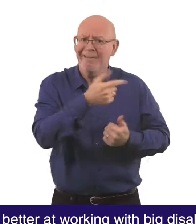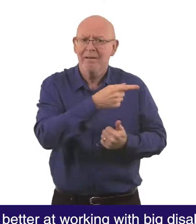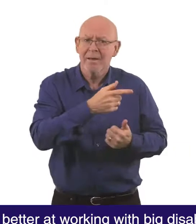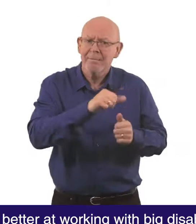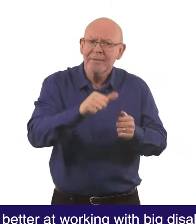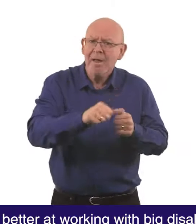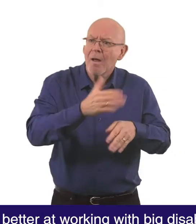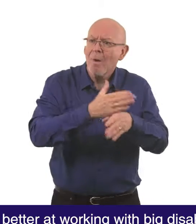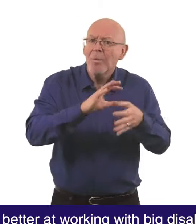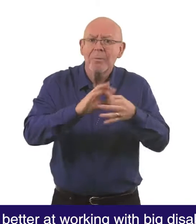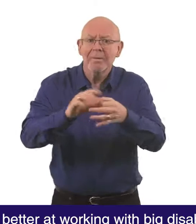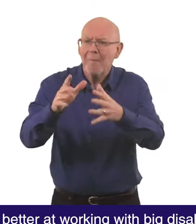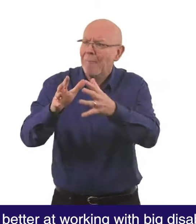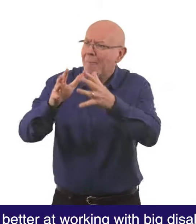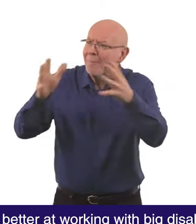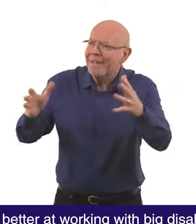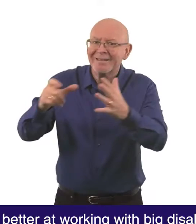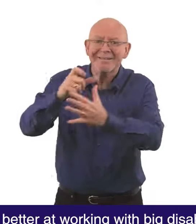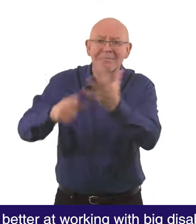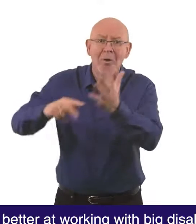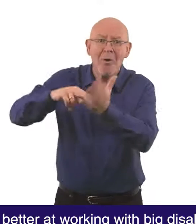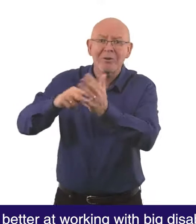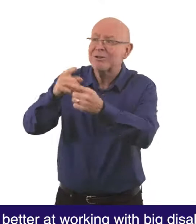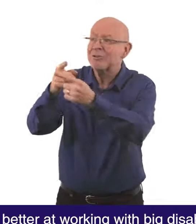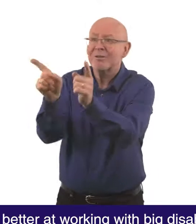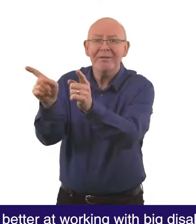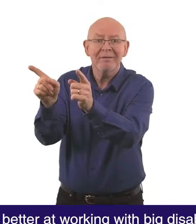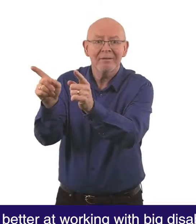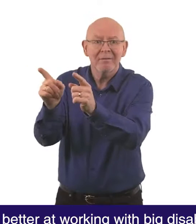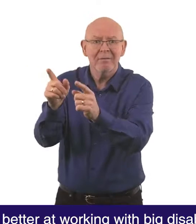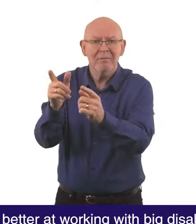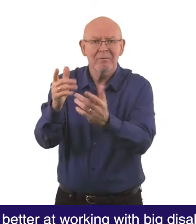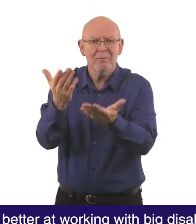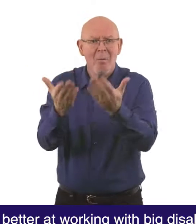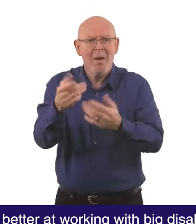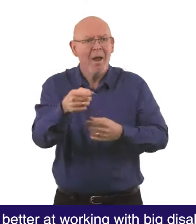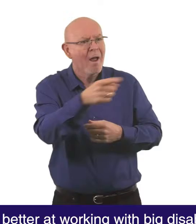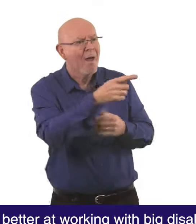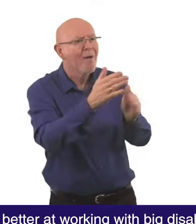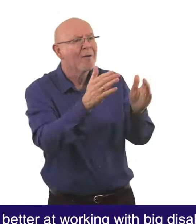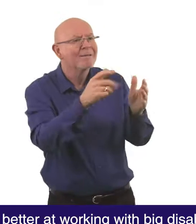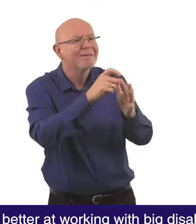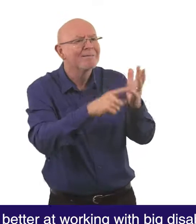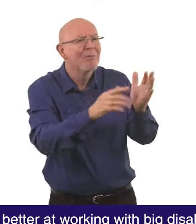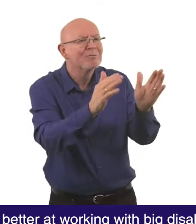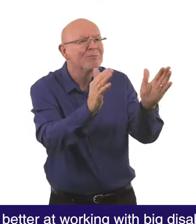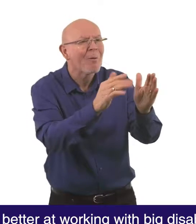They're much better at working with big disability charities than working with small organizations run by disabled